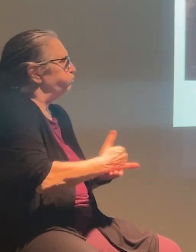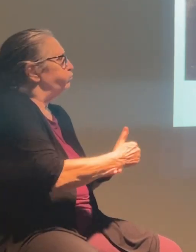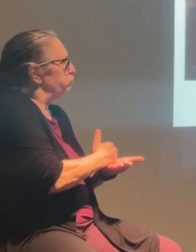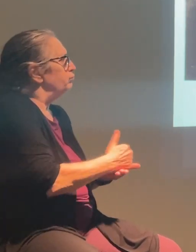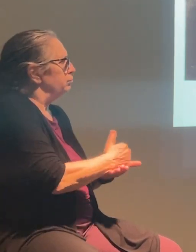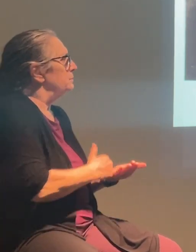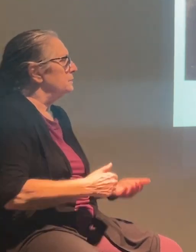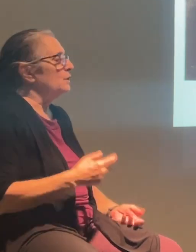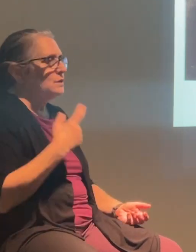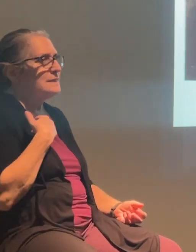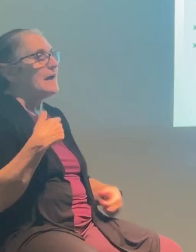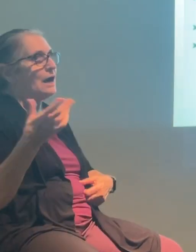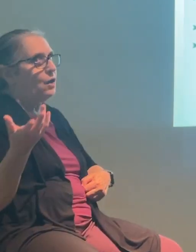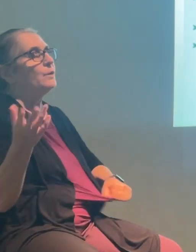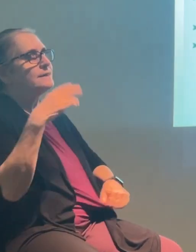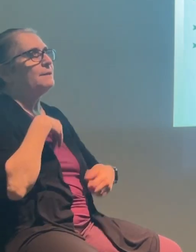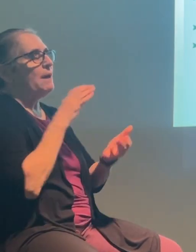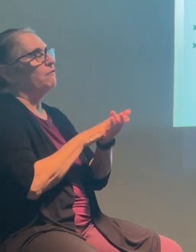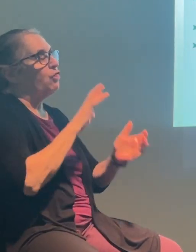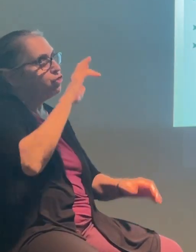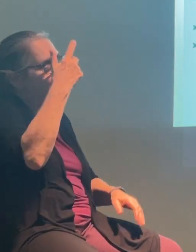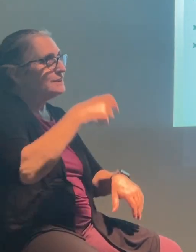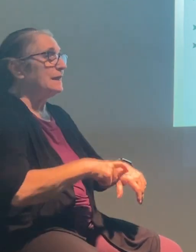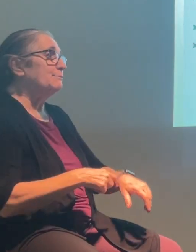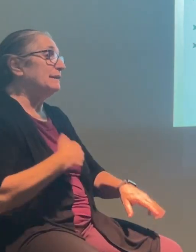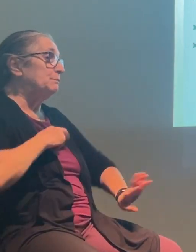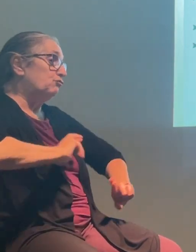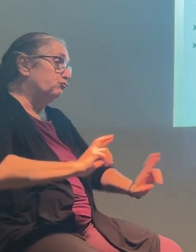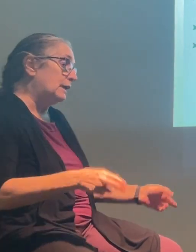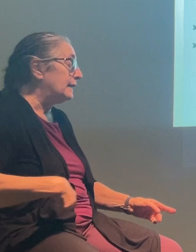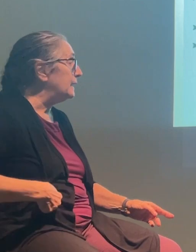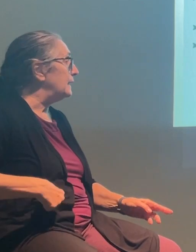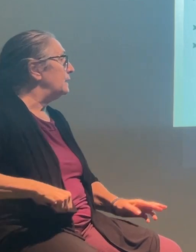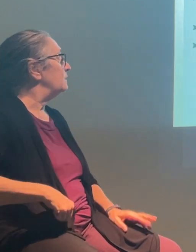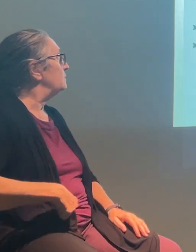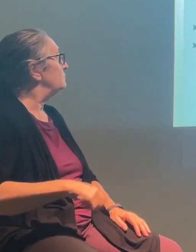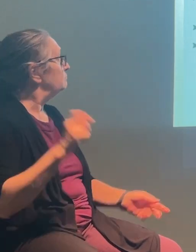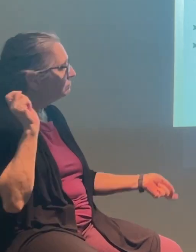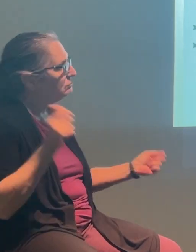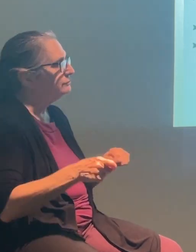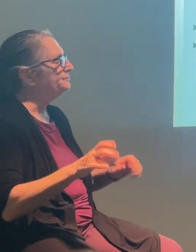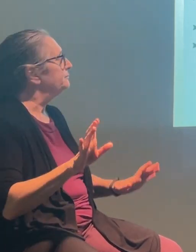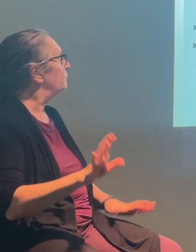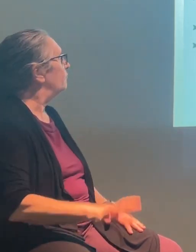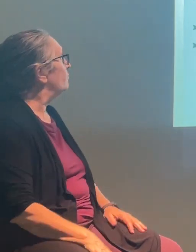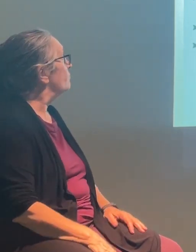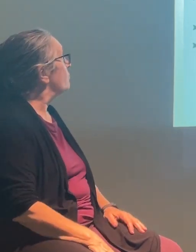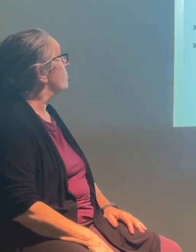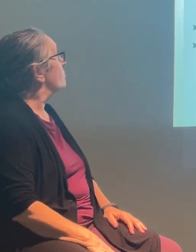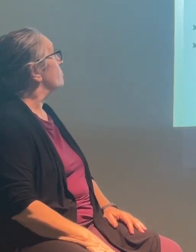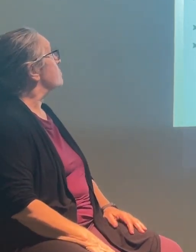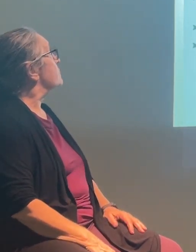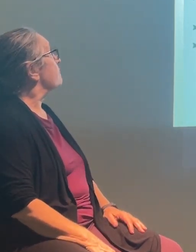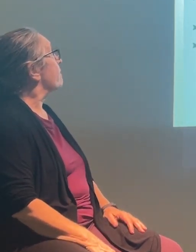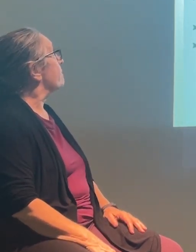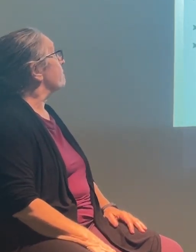like wife number 3 coming this time because, you know, he changed everything. So Steichen